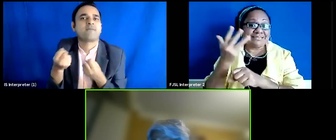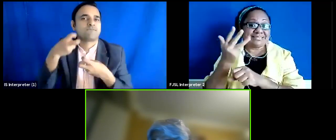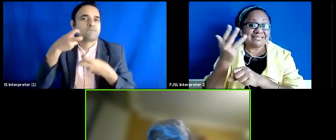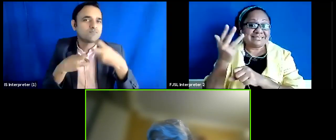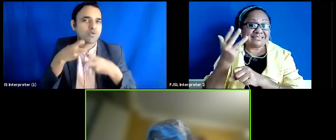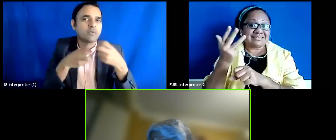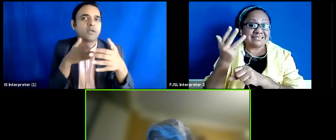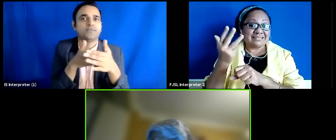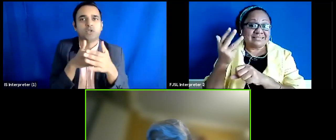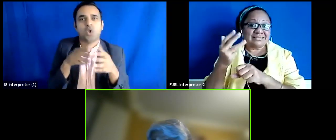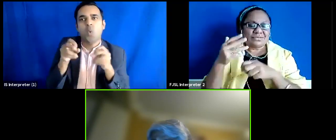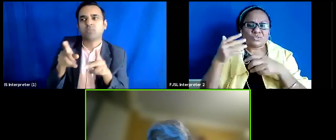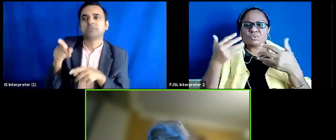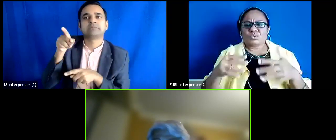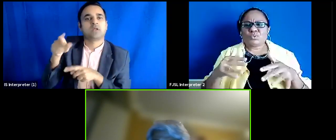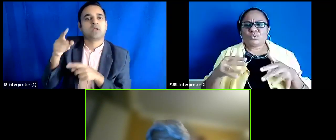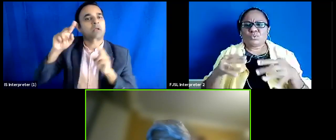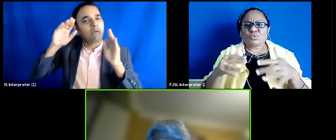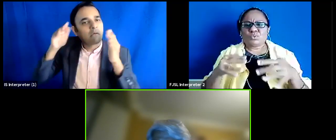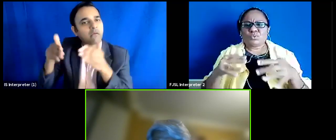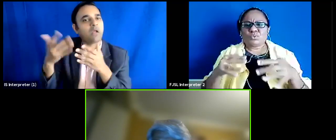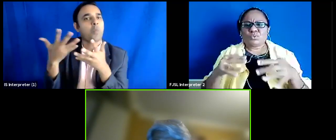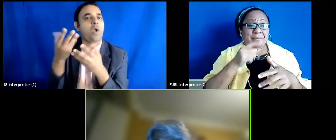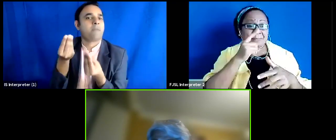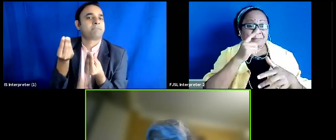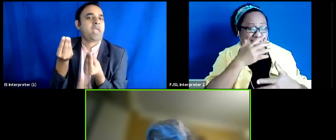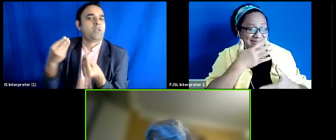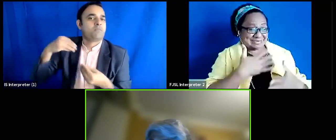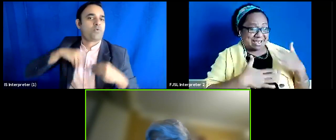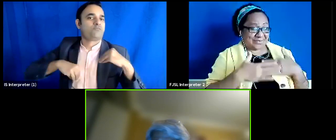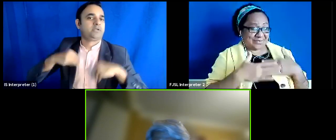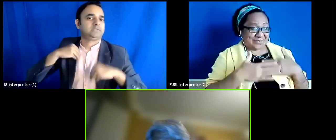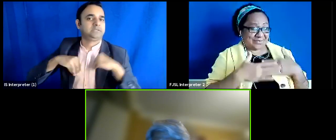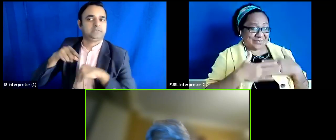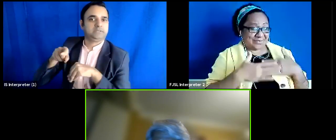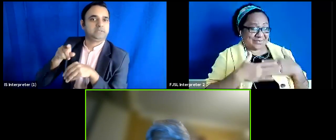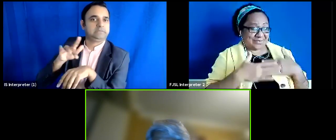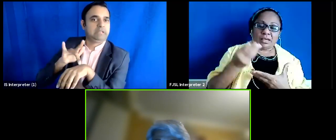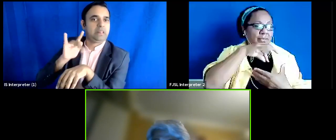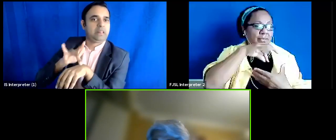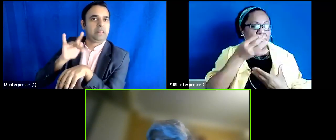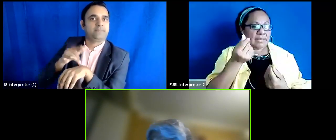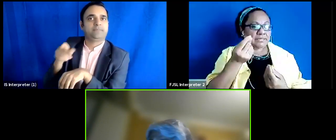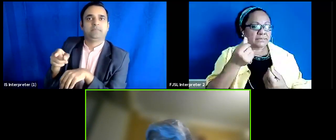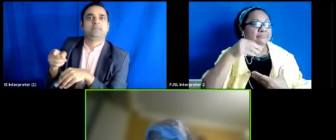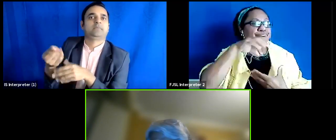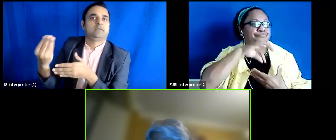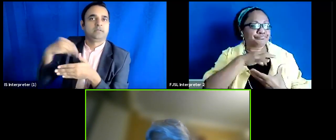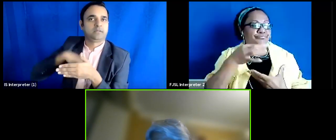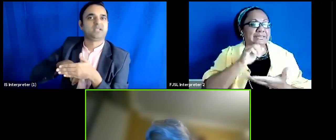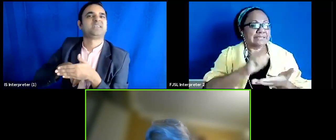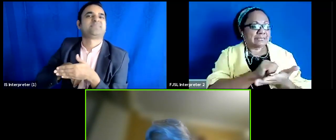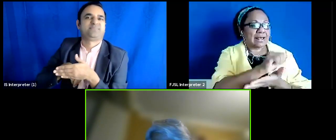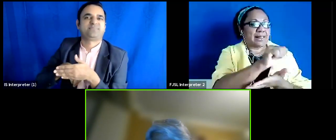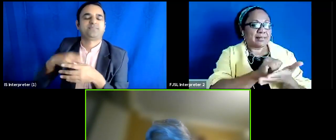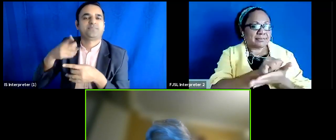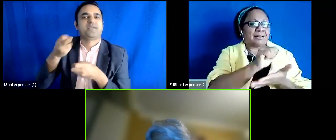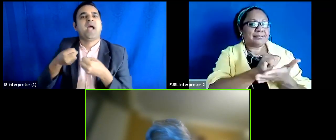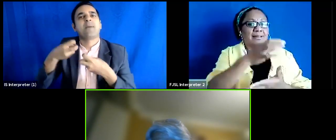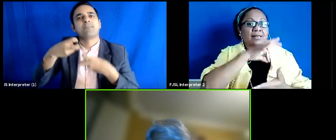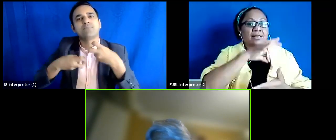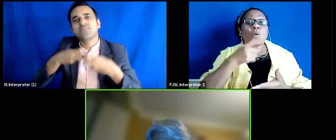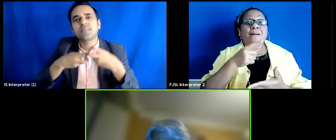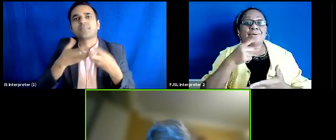much profit was made by corporations and the world's billionaires on the back of COVID-19.